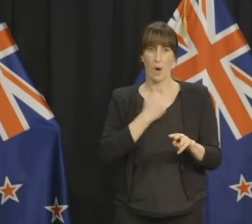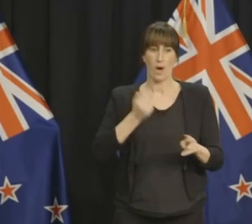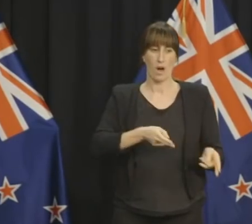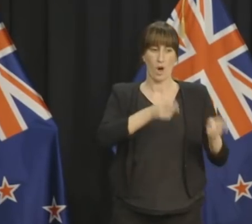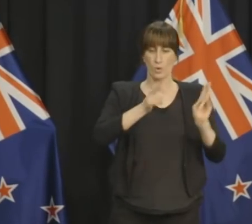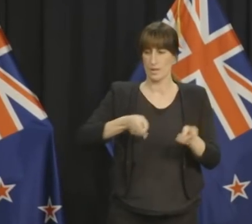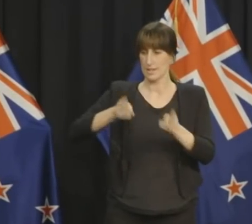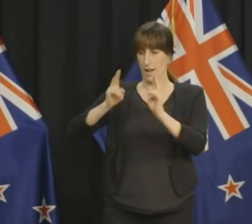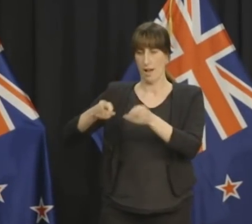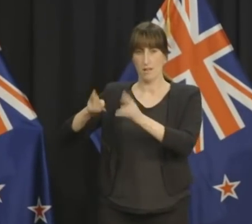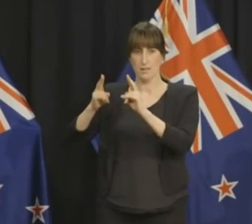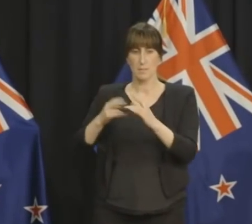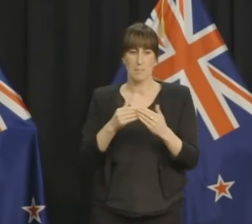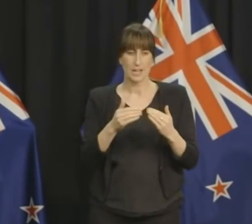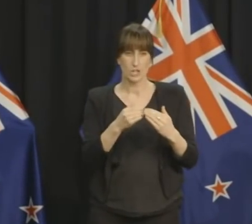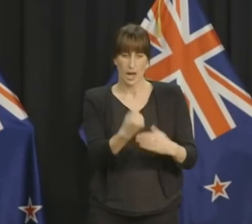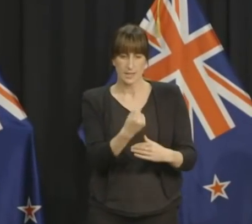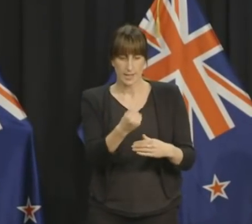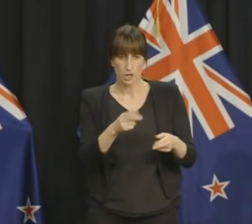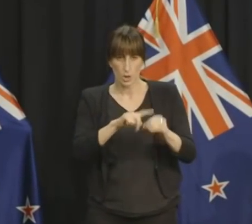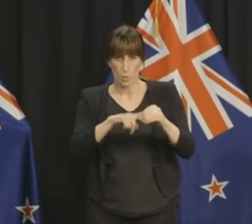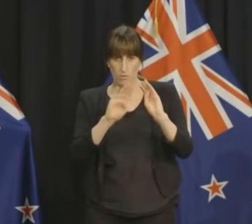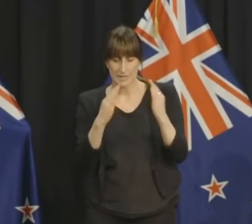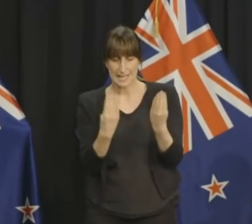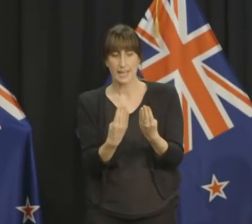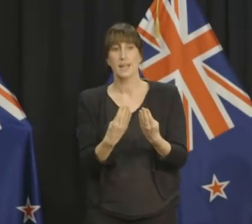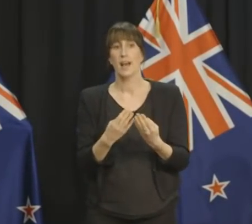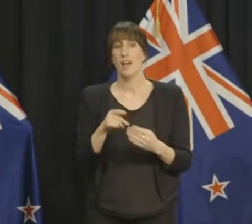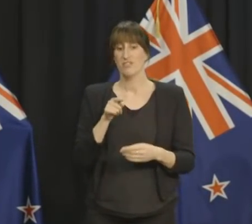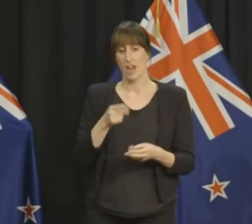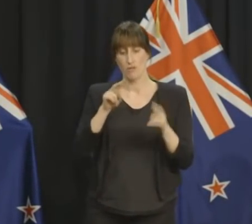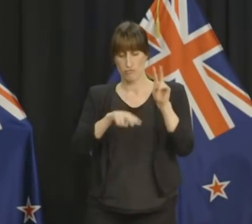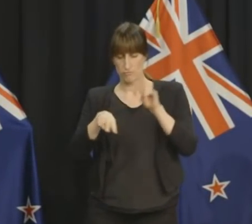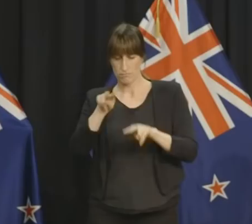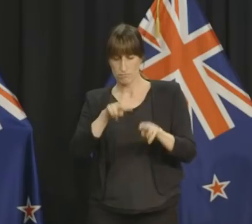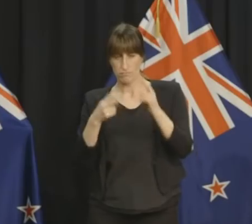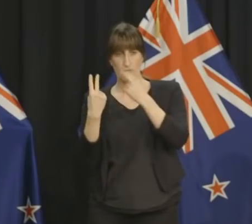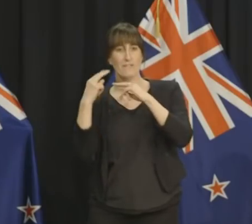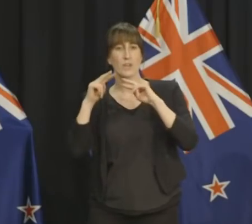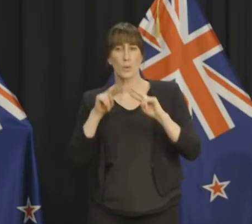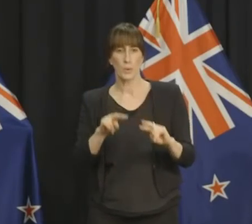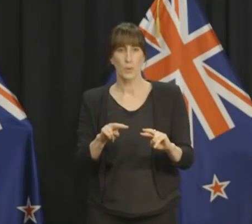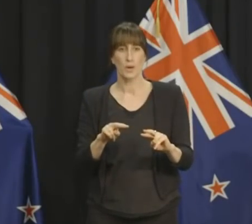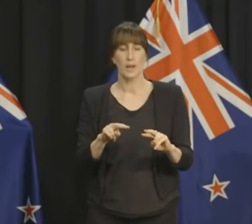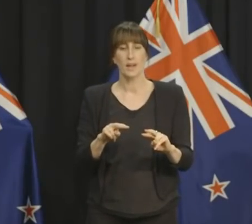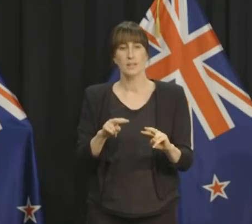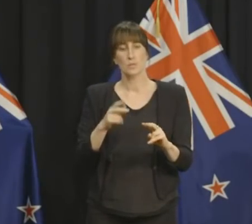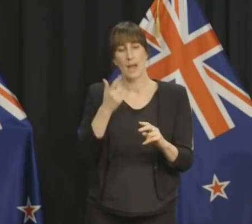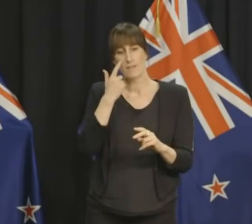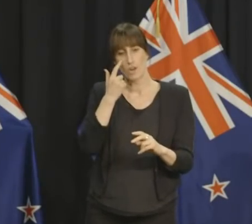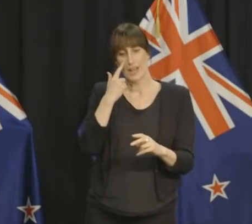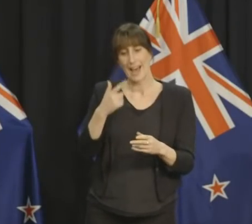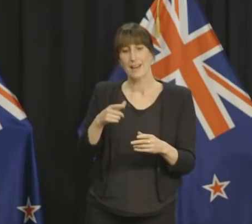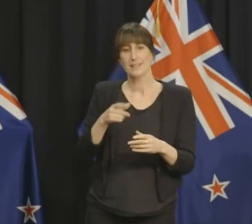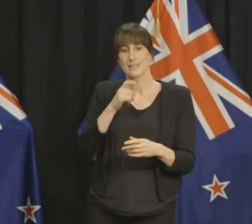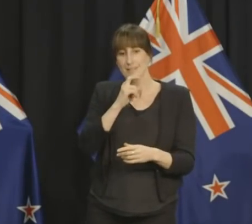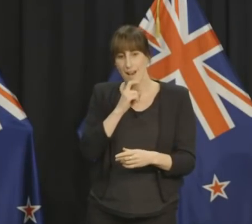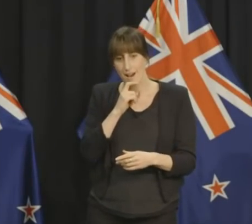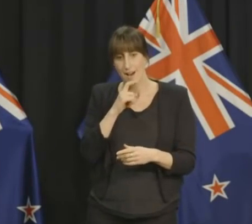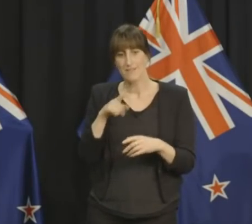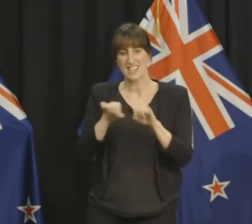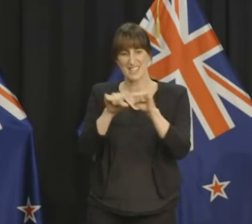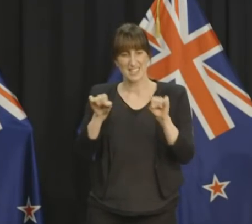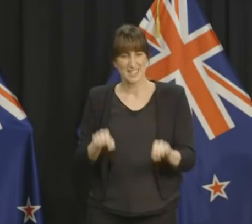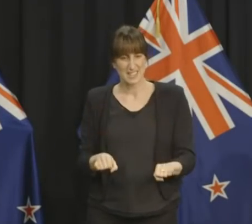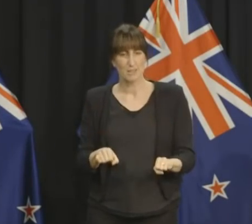that review looks at our systems and our resources. Once again, as the Minister has also pointed out, we'll be reviewing both of those things,